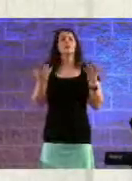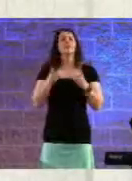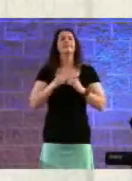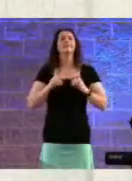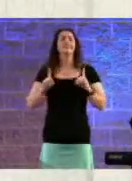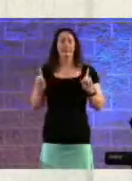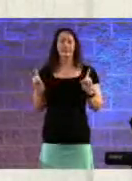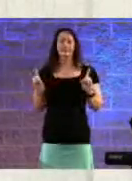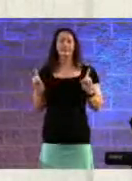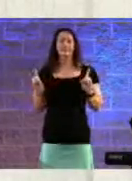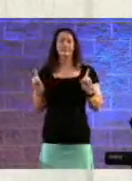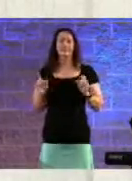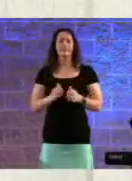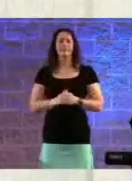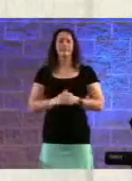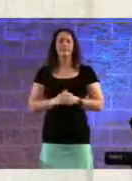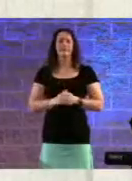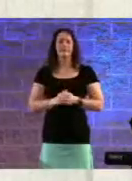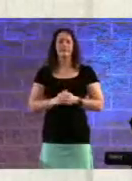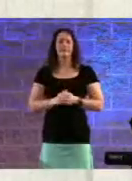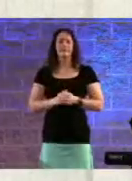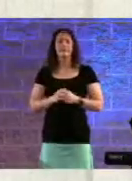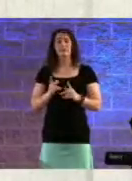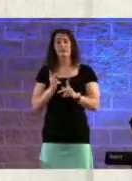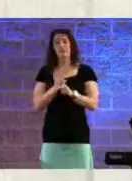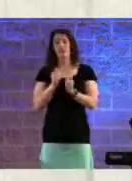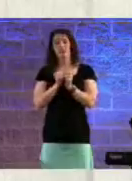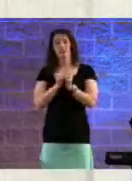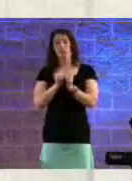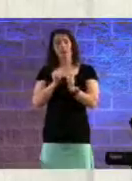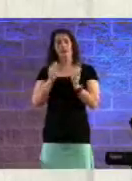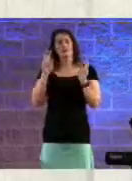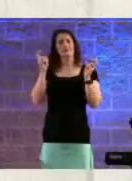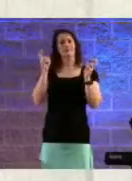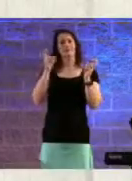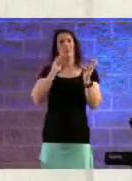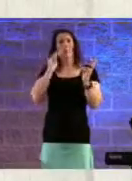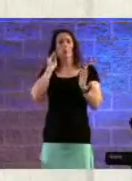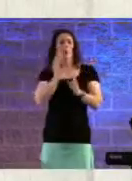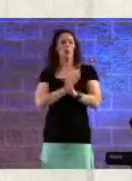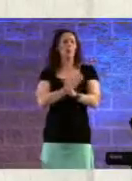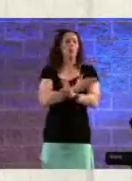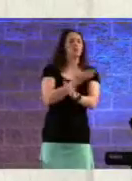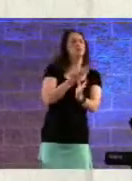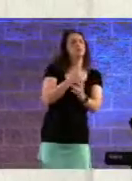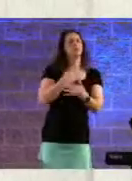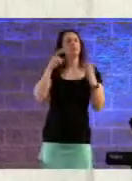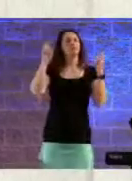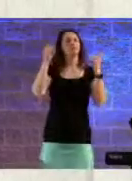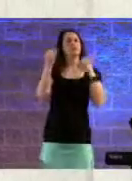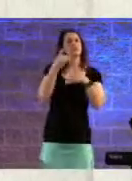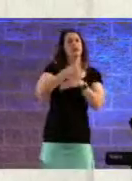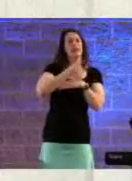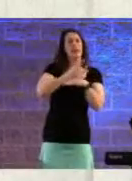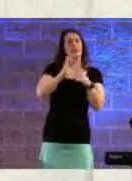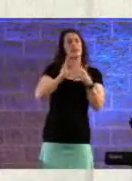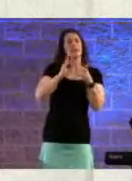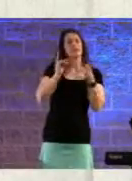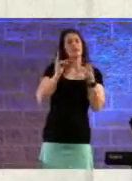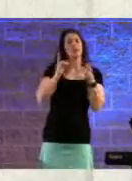In keeping with the metaphor we've had of home improvement, I'm going to entitle today's message,